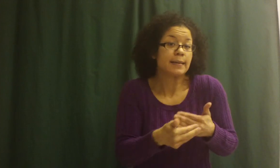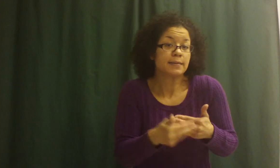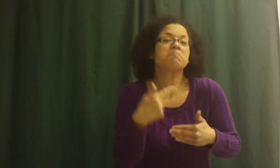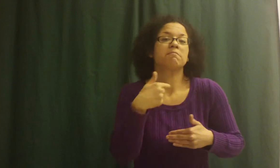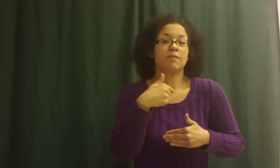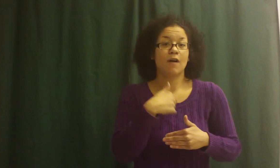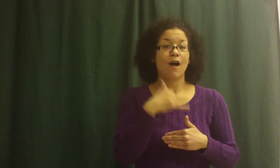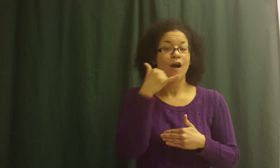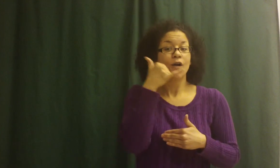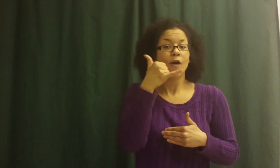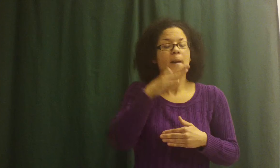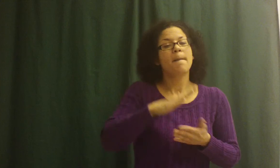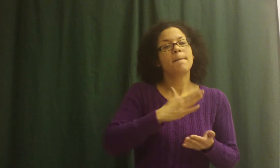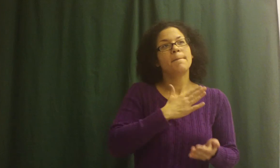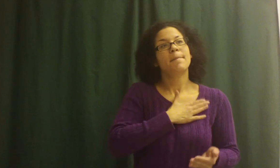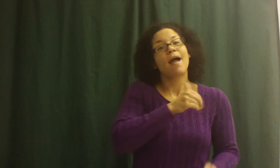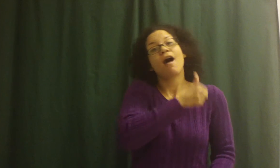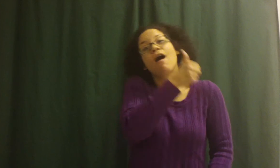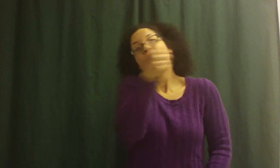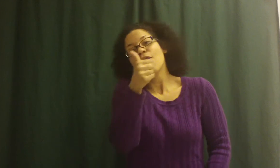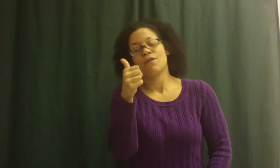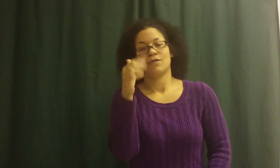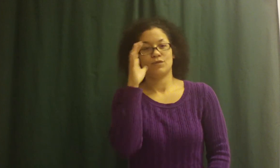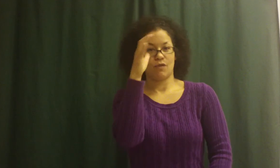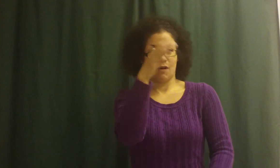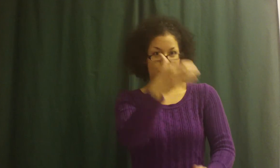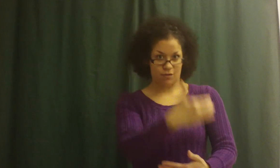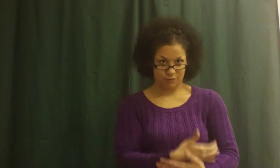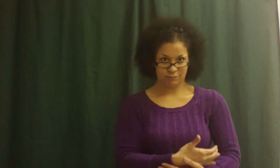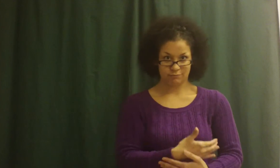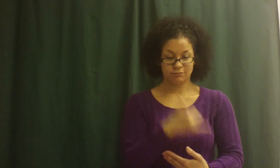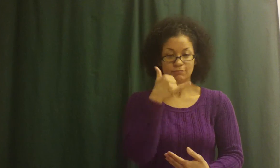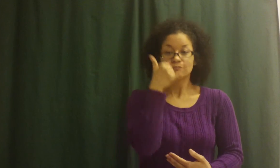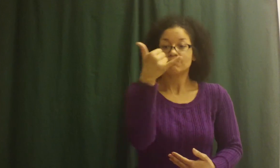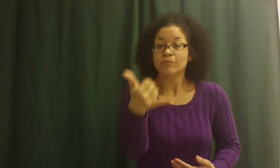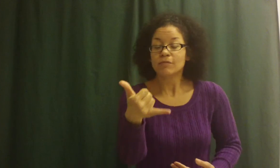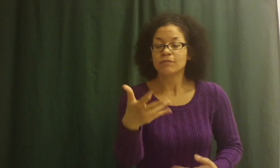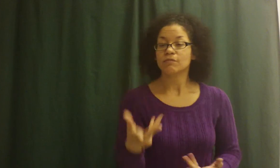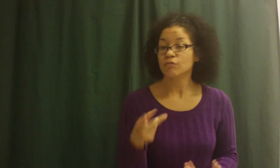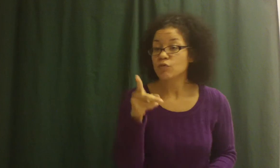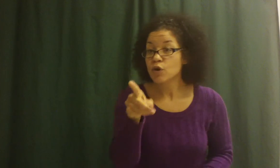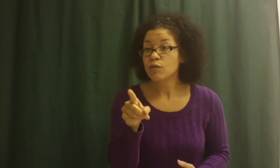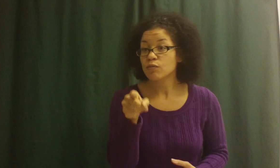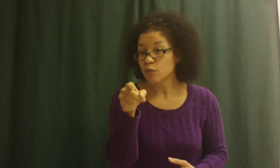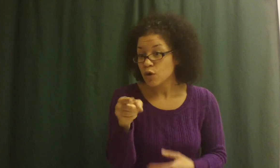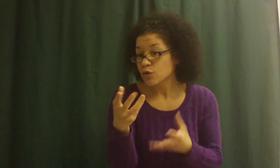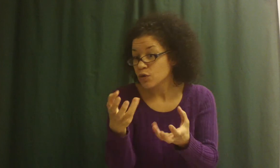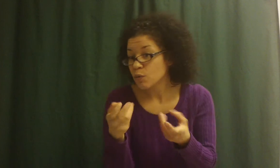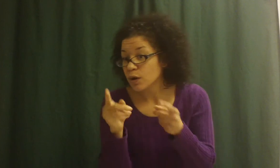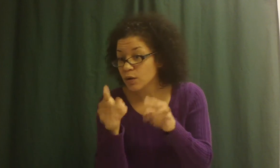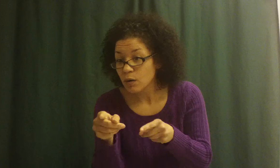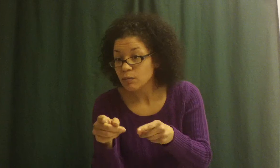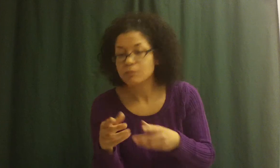are going. Yes, she wanted to go too. Well, to make a long story short, all 4 of our daughters decided that they would like to